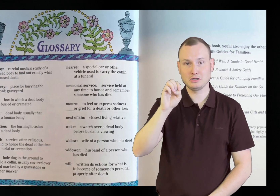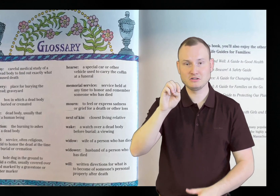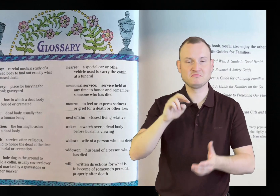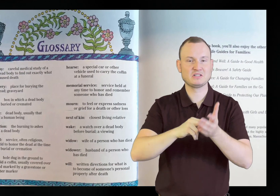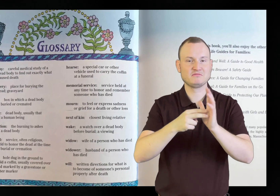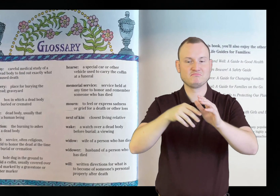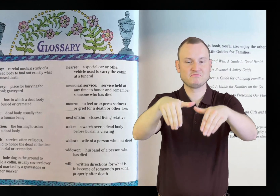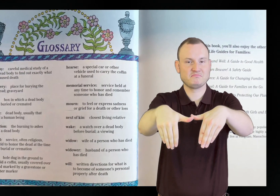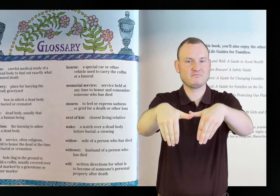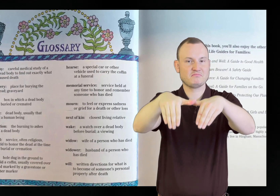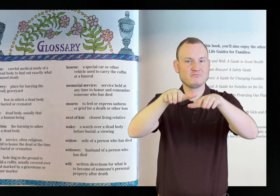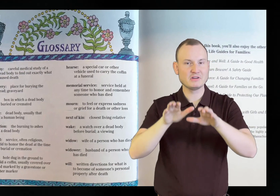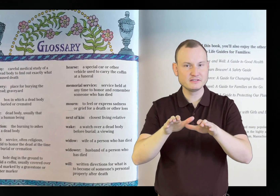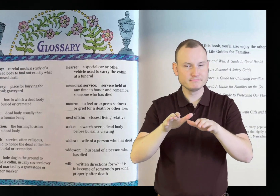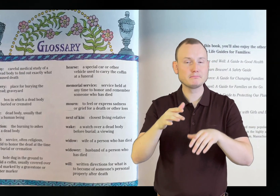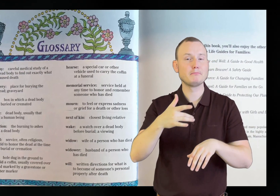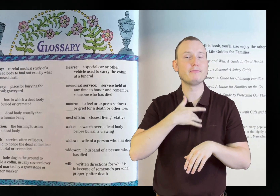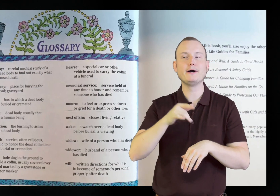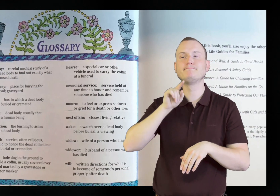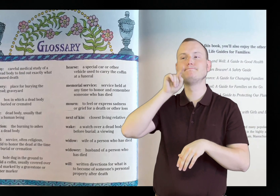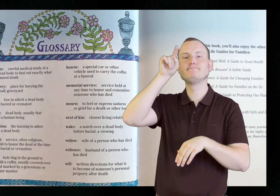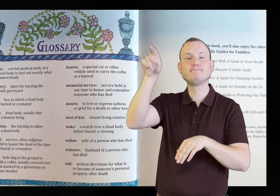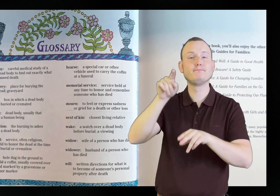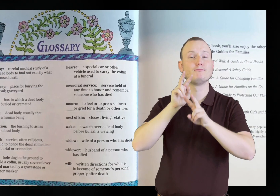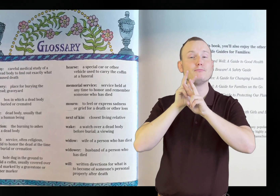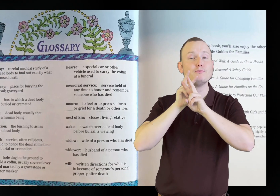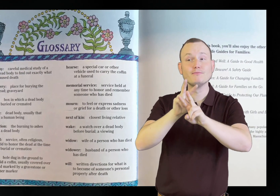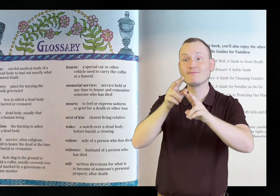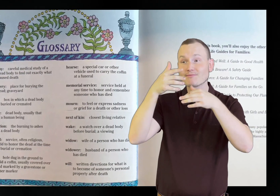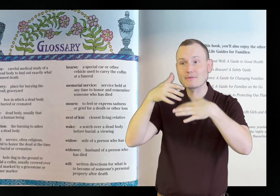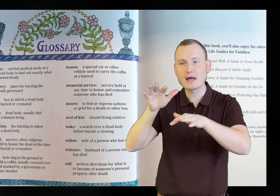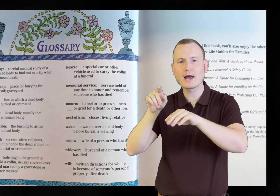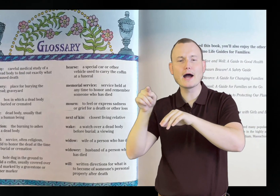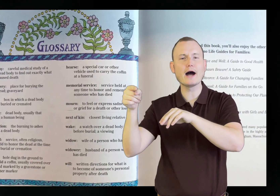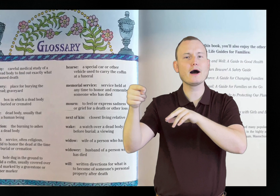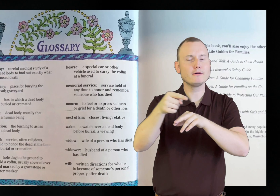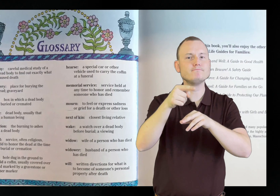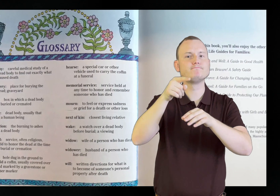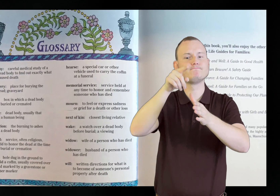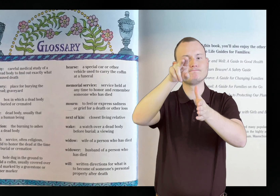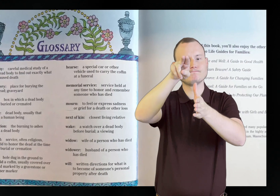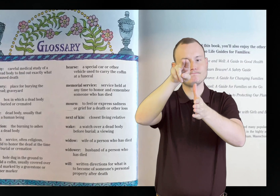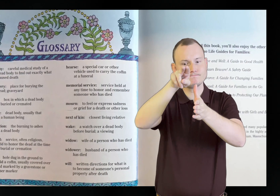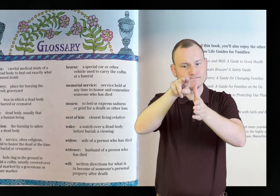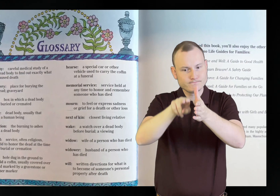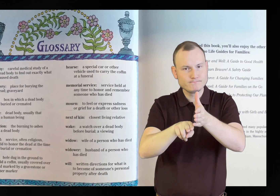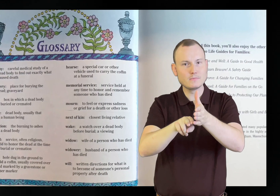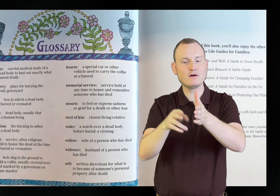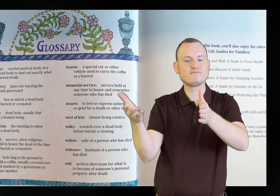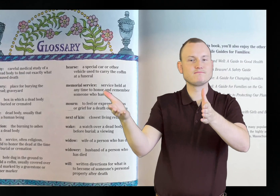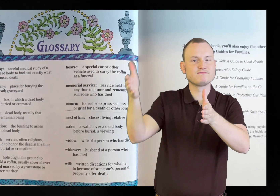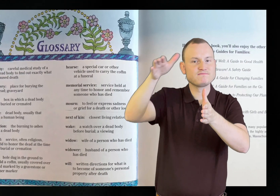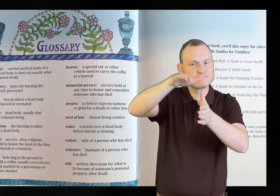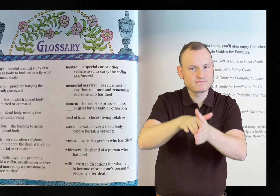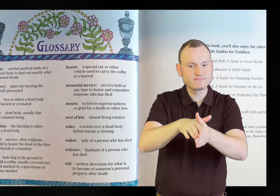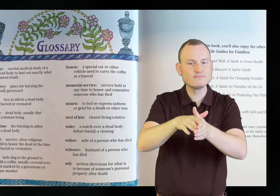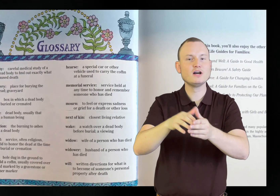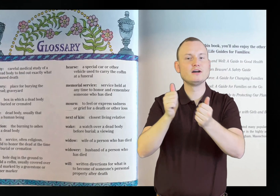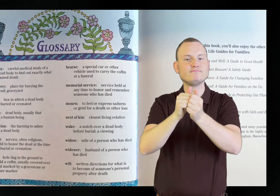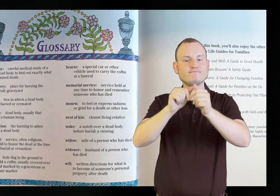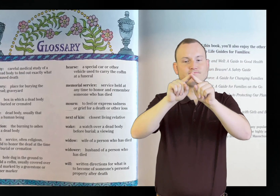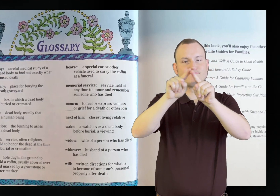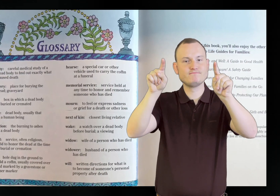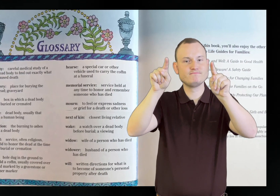Grave. Hole dug in the ground to hold a coffin, usually covered over and marked by a gravestone or other